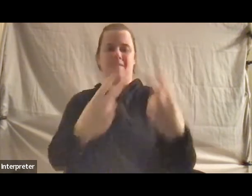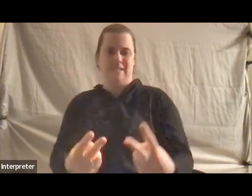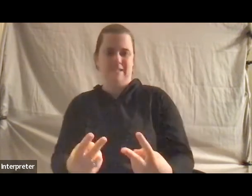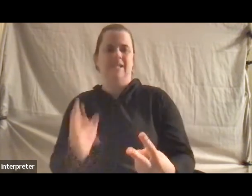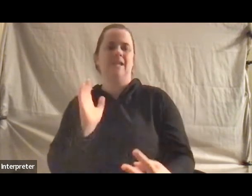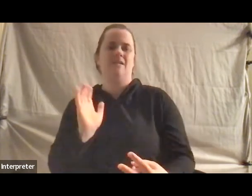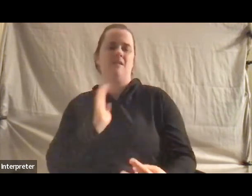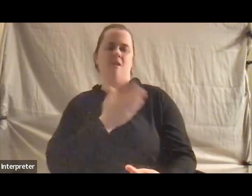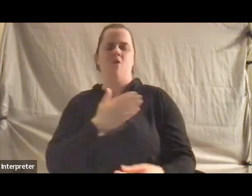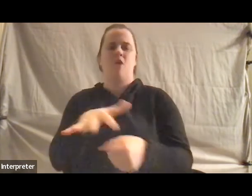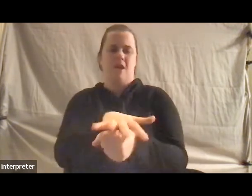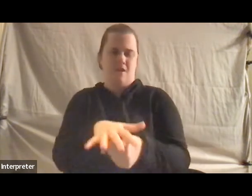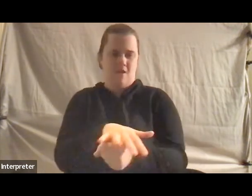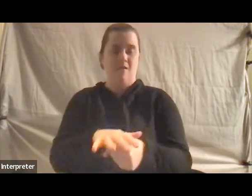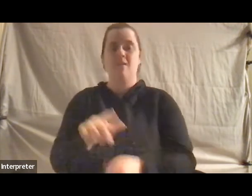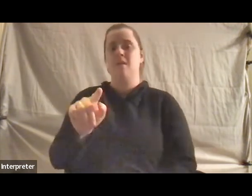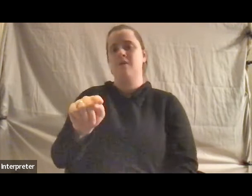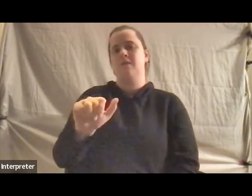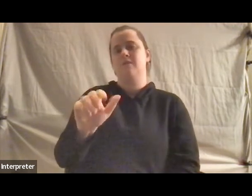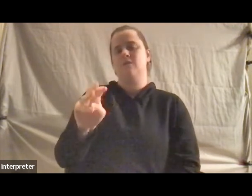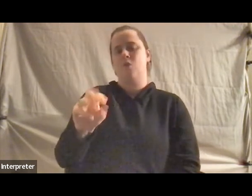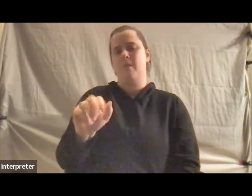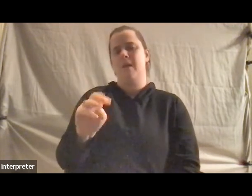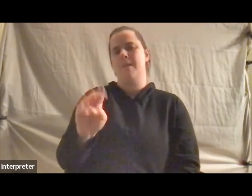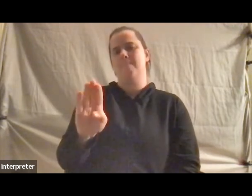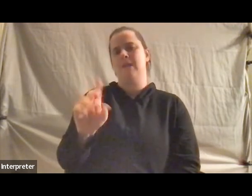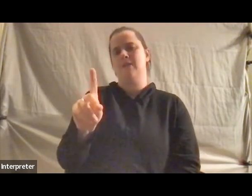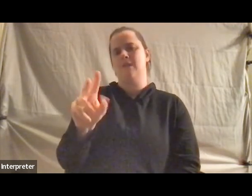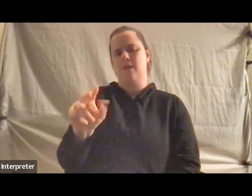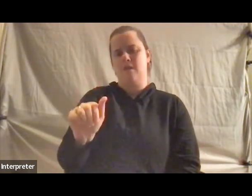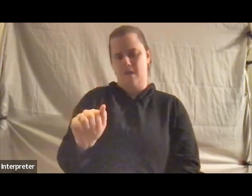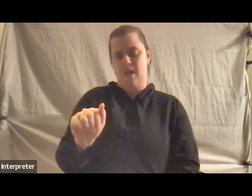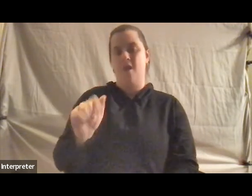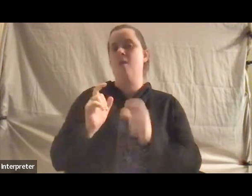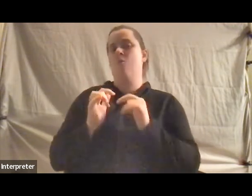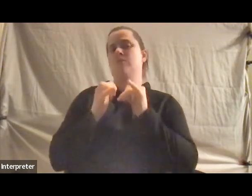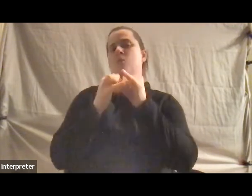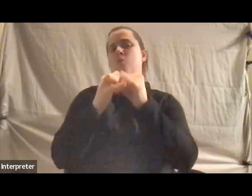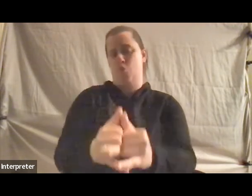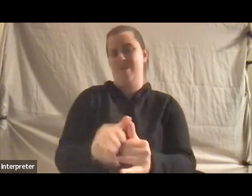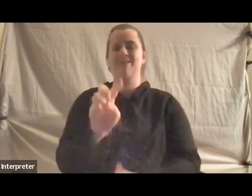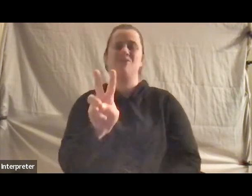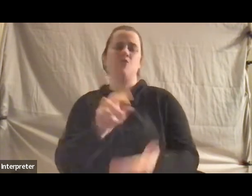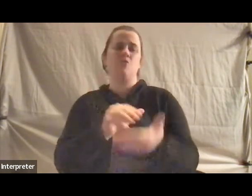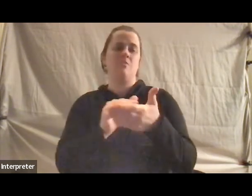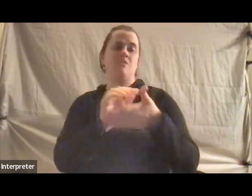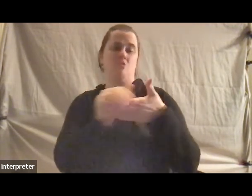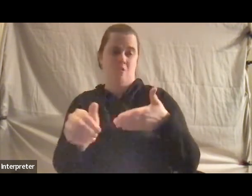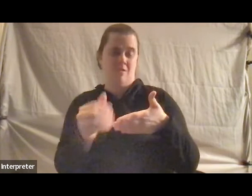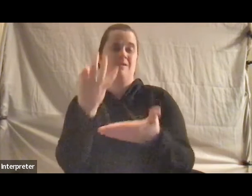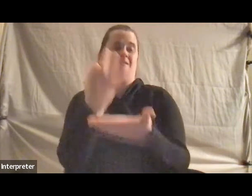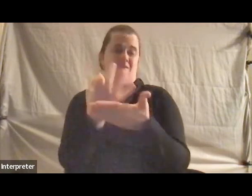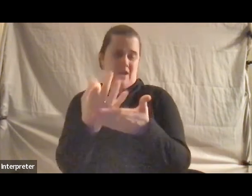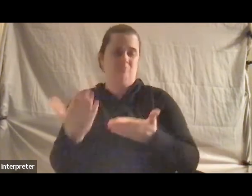us that the Tacoma MBDA Business Center was awarded $2 million in funding that will ensure its